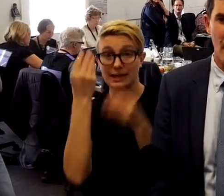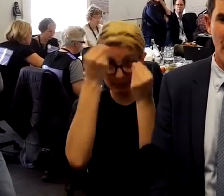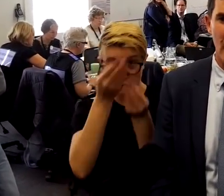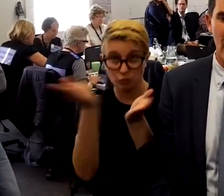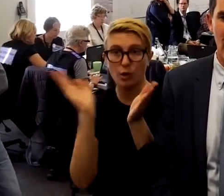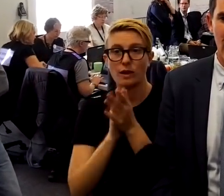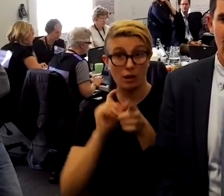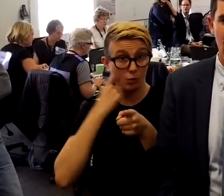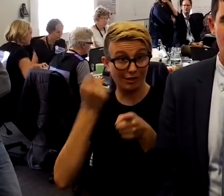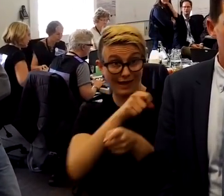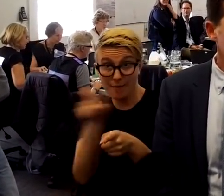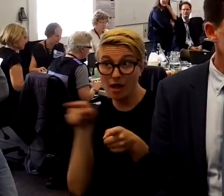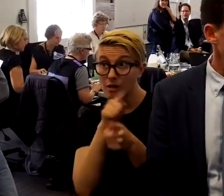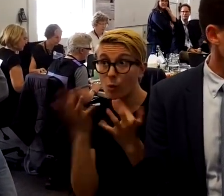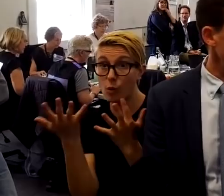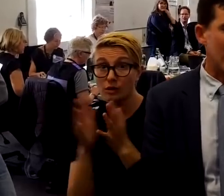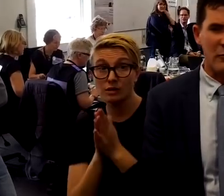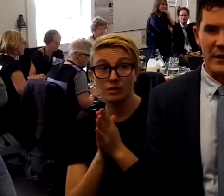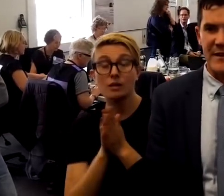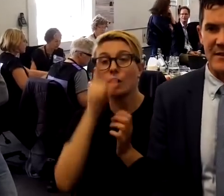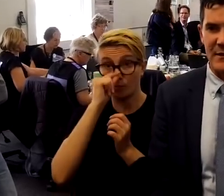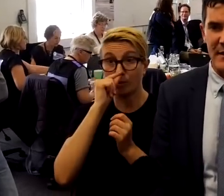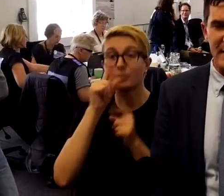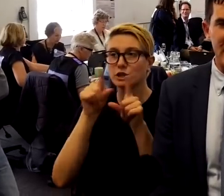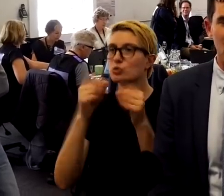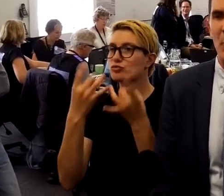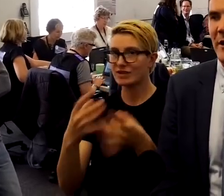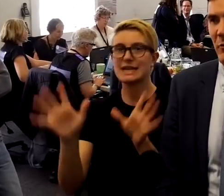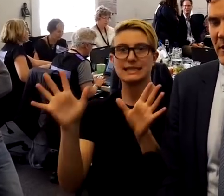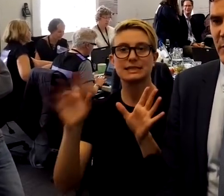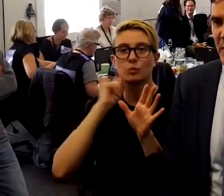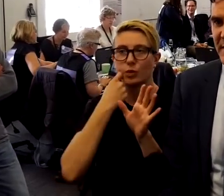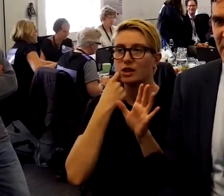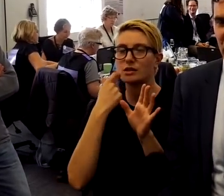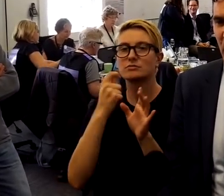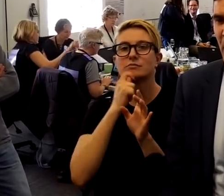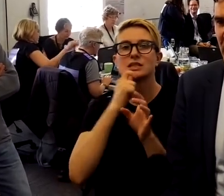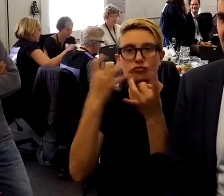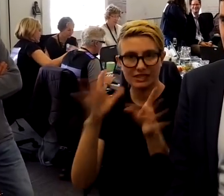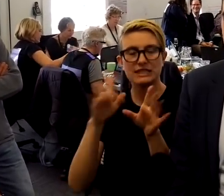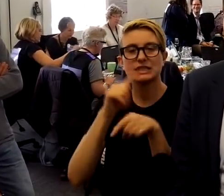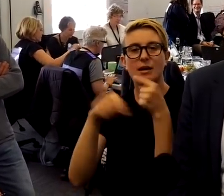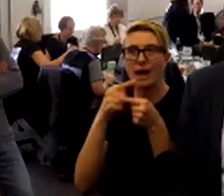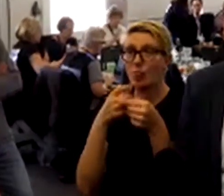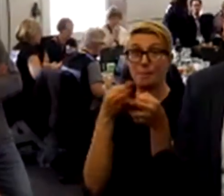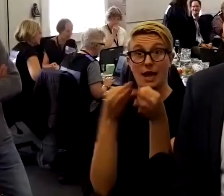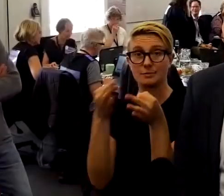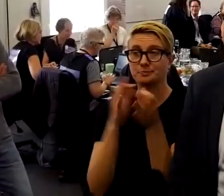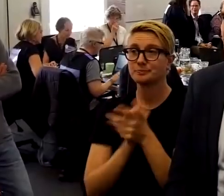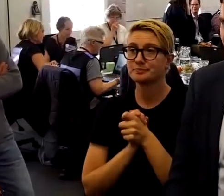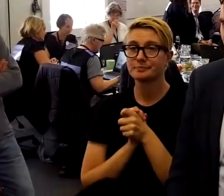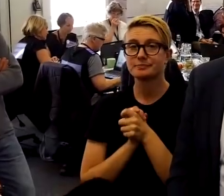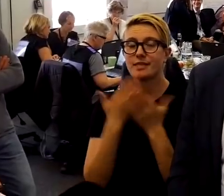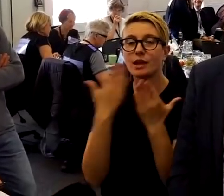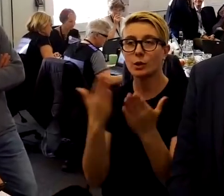little email you guys will send out? We'll probably put out a release. Yeah, I think that is we'll put out a release with details around what the plan is. Yes.